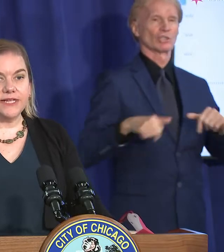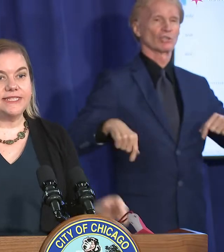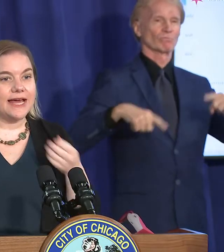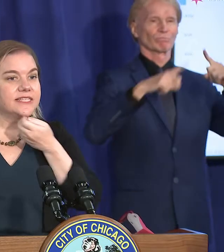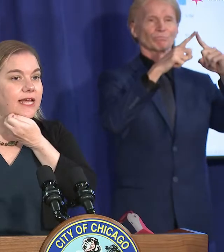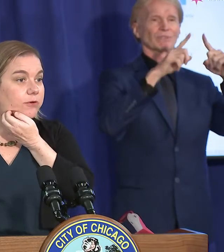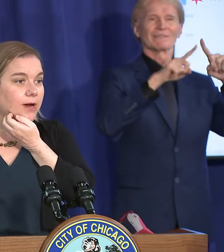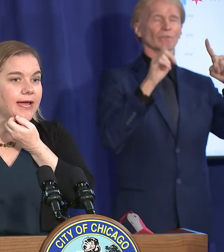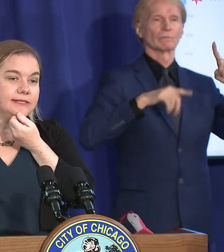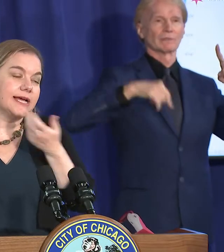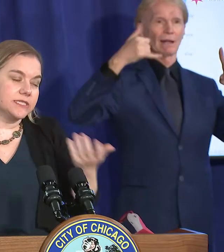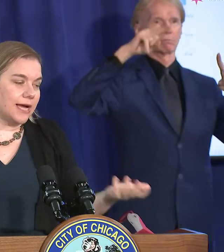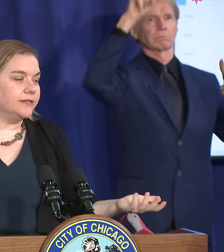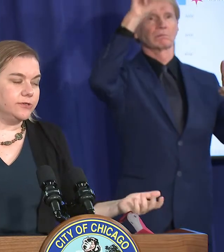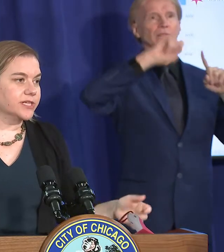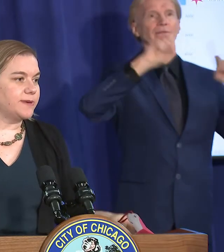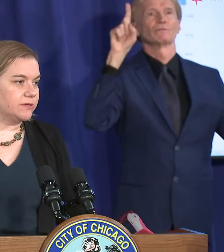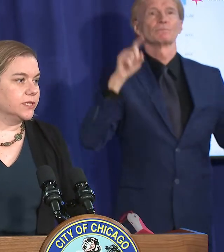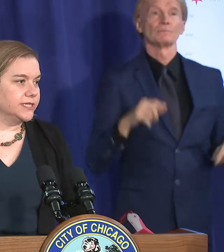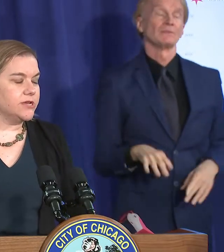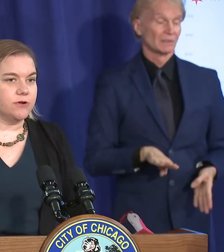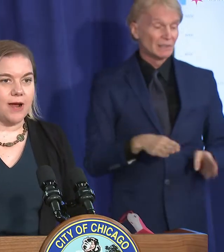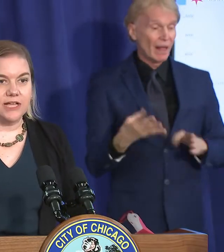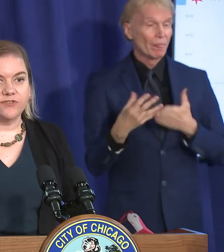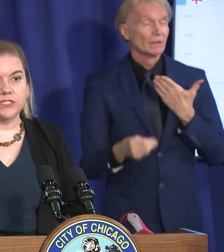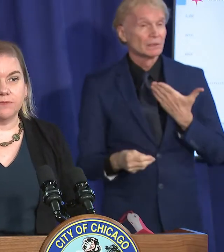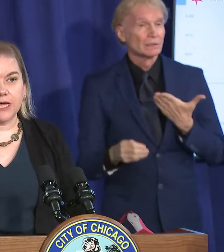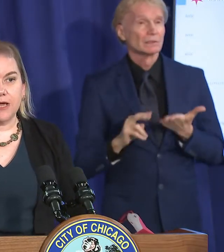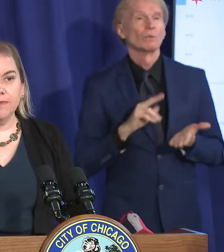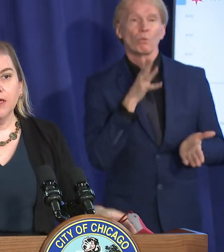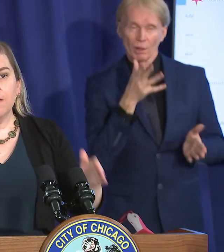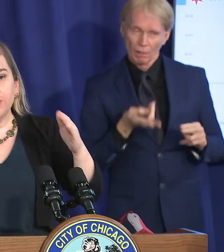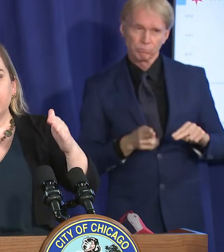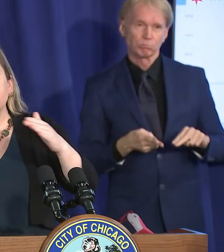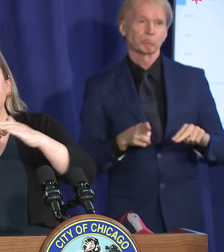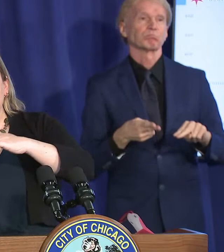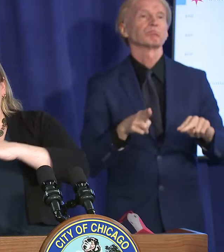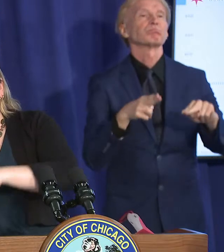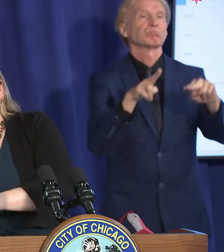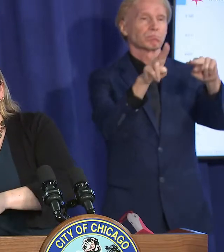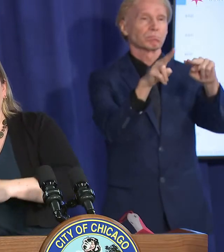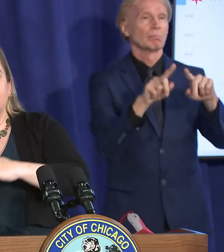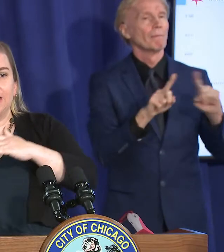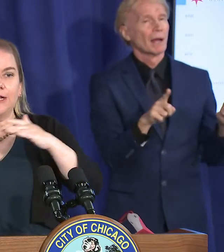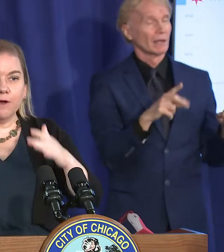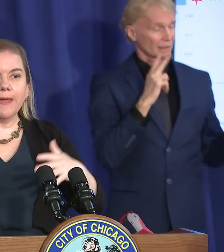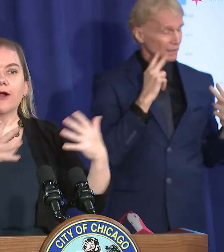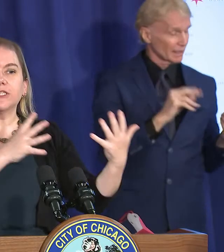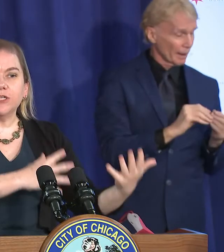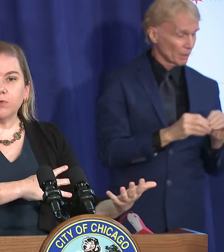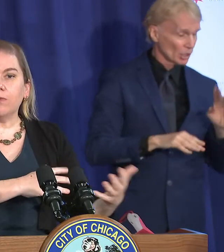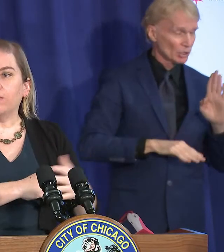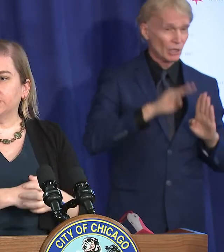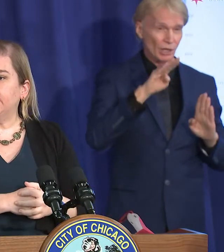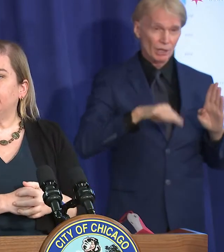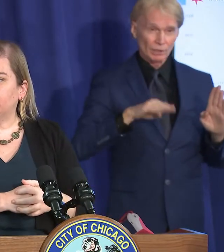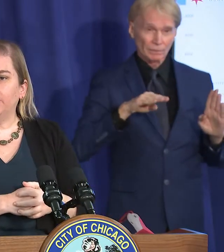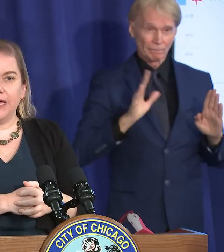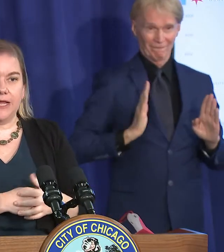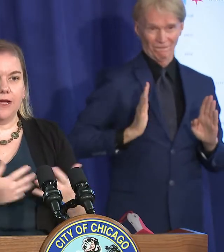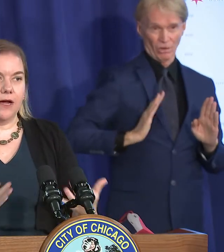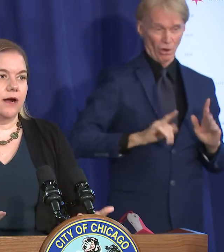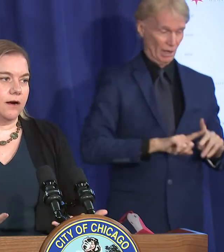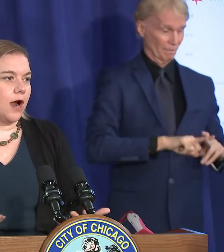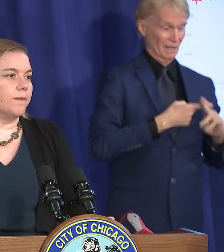then finally, deaths on the right. Deaths, I do expect, will continue to rise for some time, but you can see that deaths, in comparison to what we were seeing